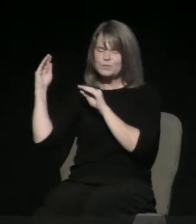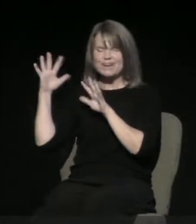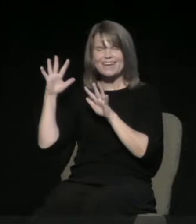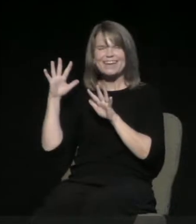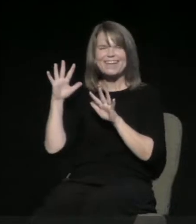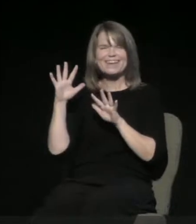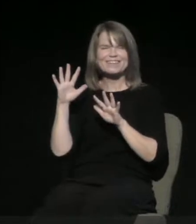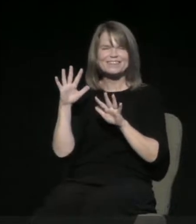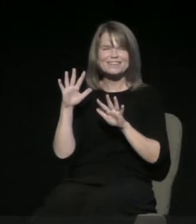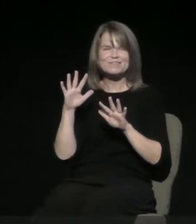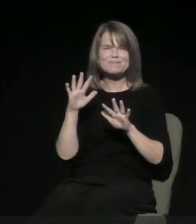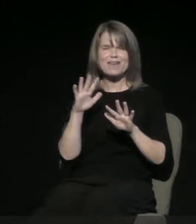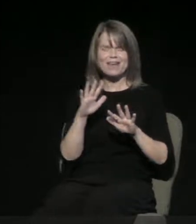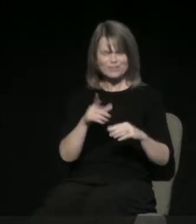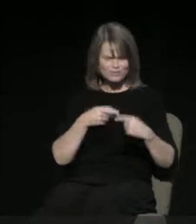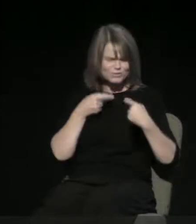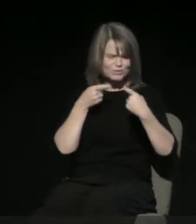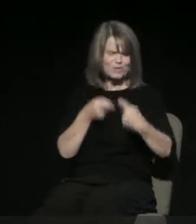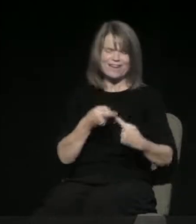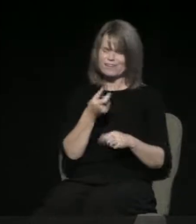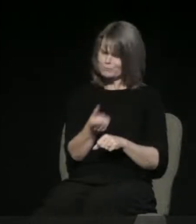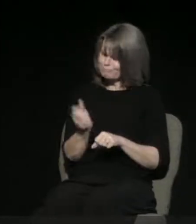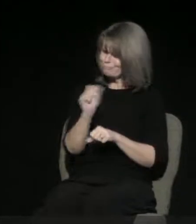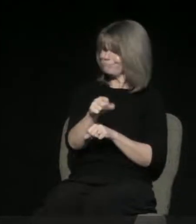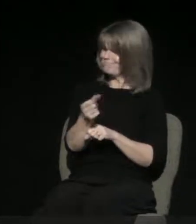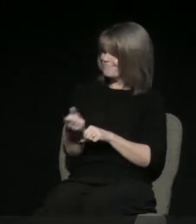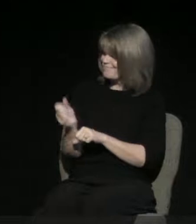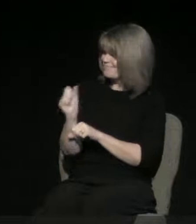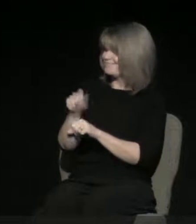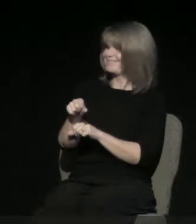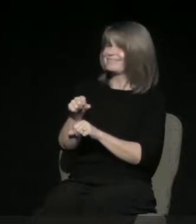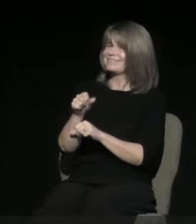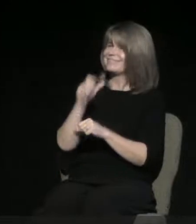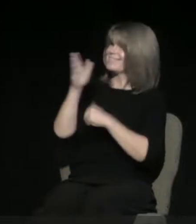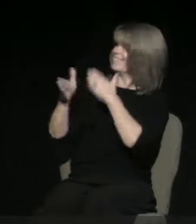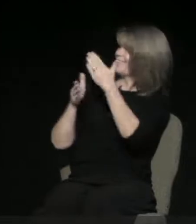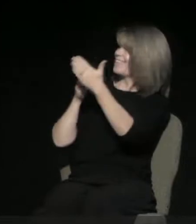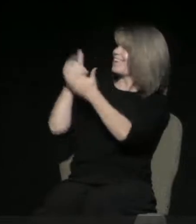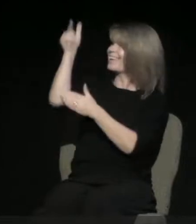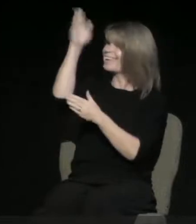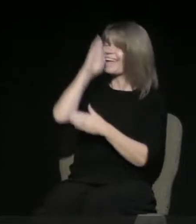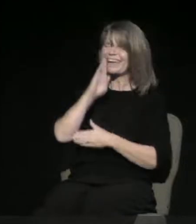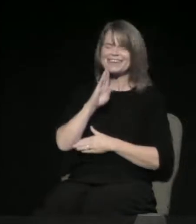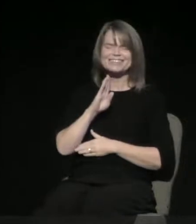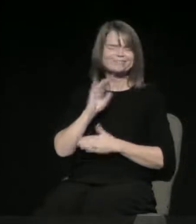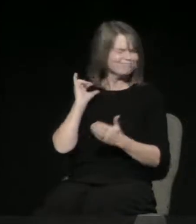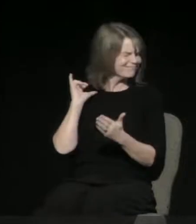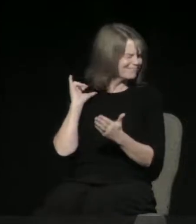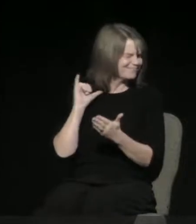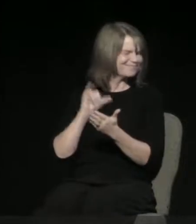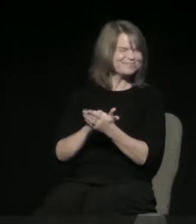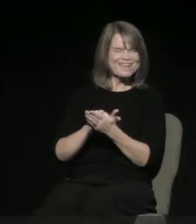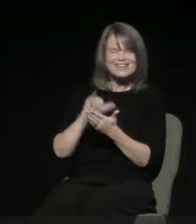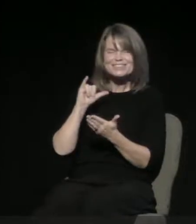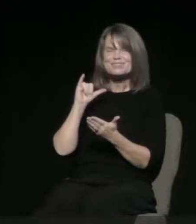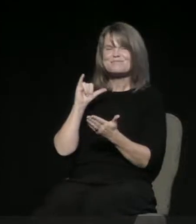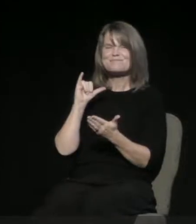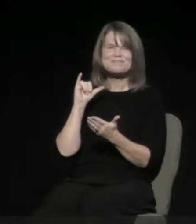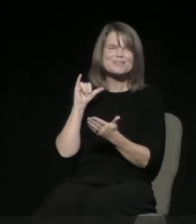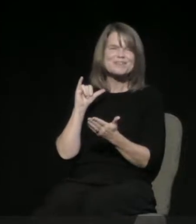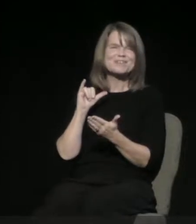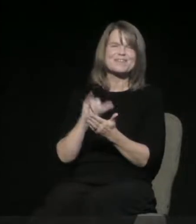You win every battle The beacons stand against the power